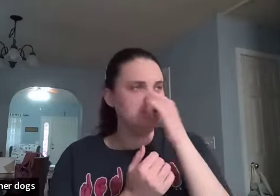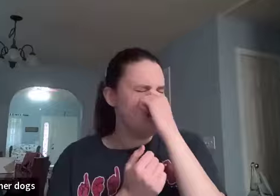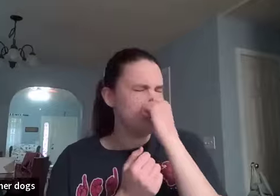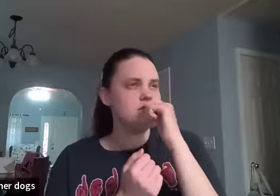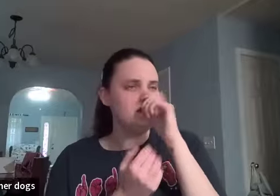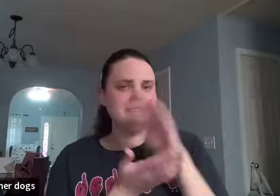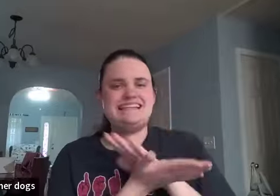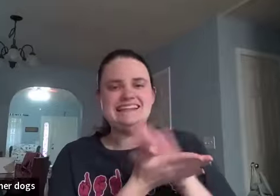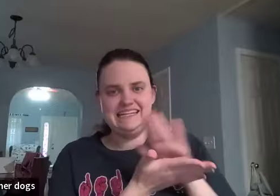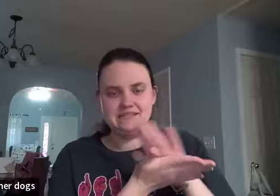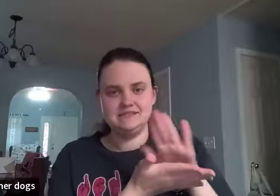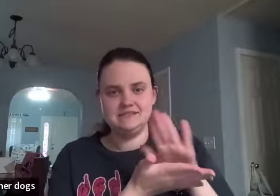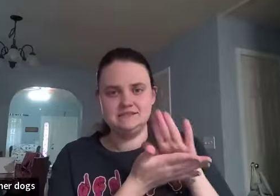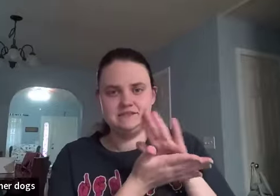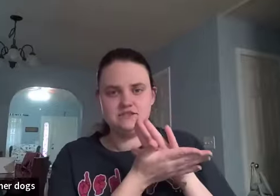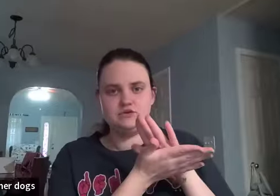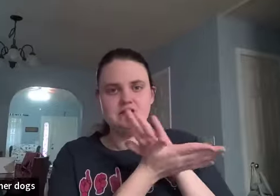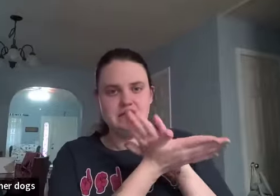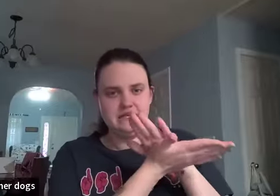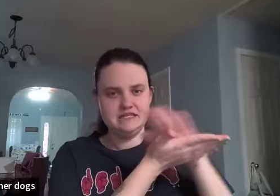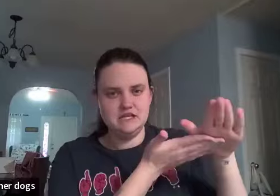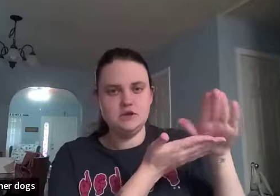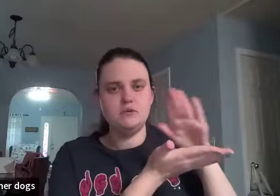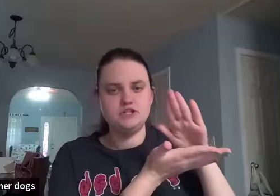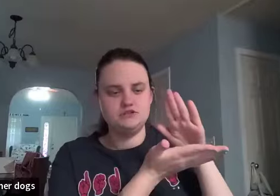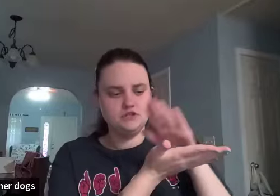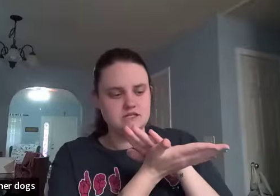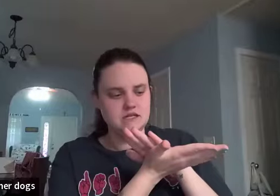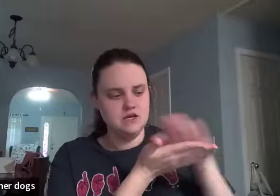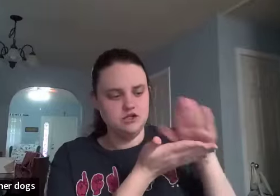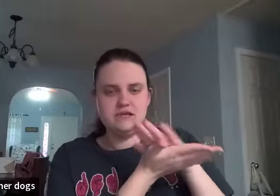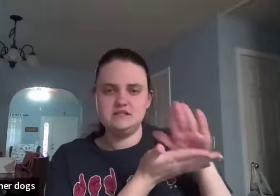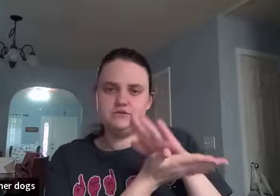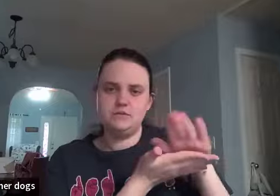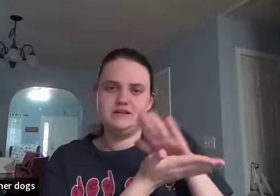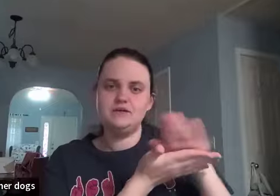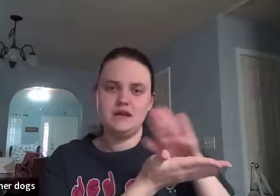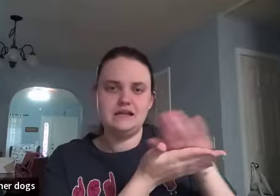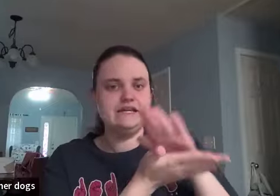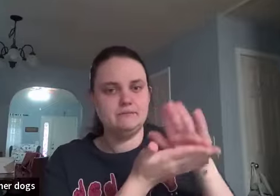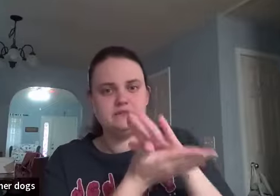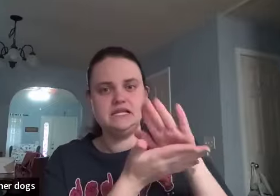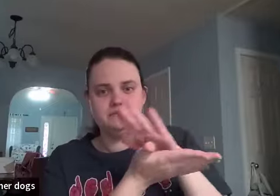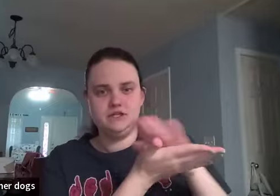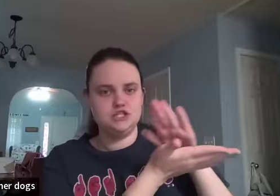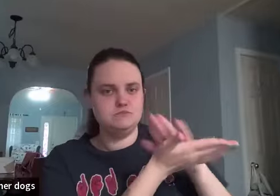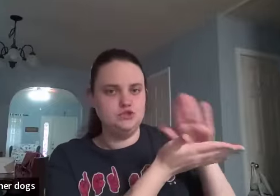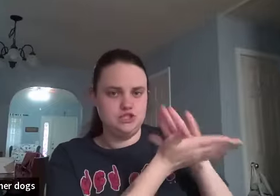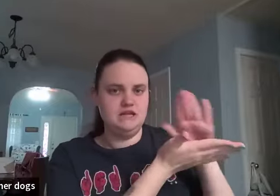This also is clean. So clean is here, but what you do is you basically repeat it. Like we got to clean up, clean up. You're just motioning